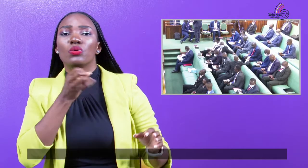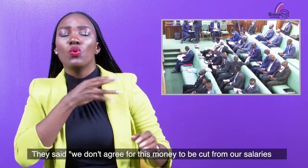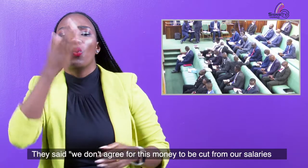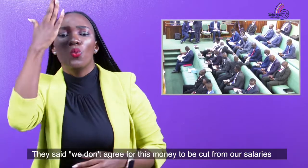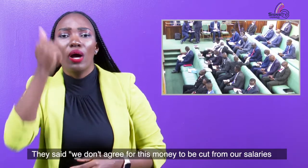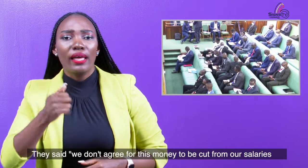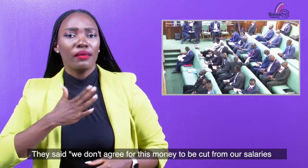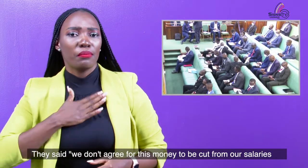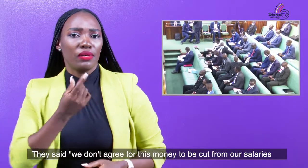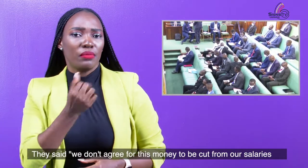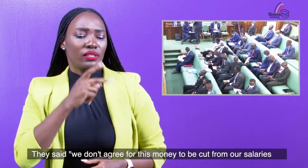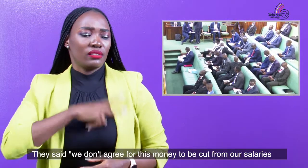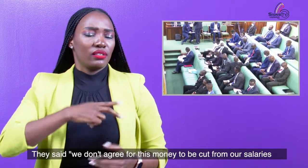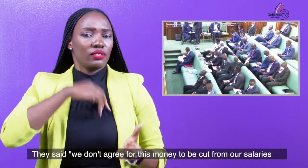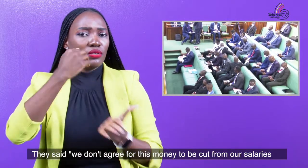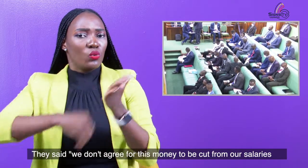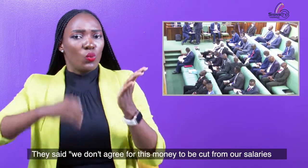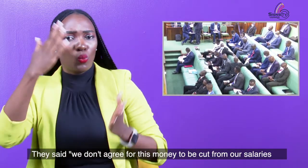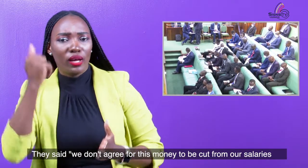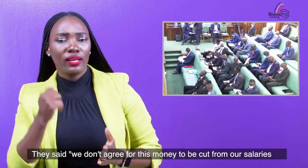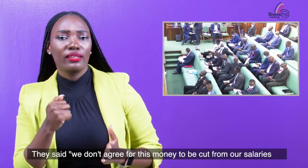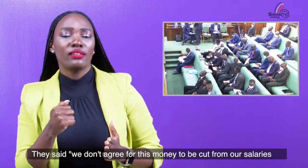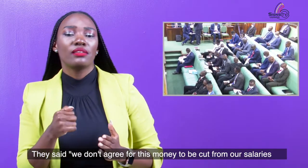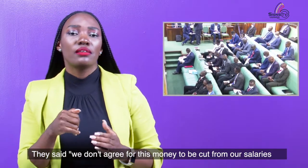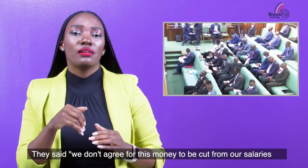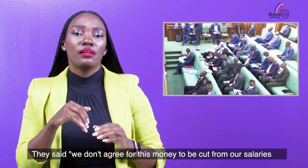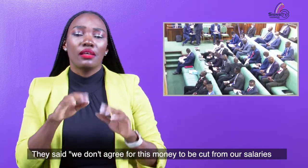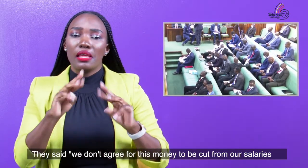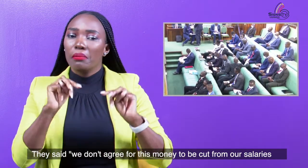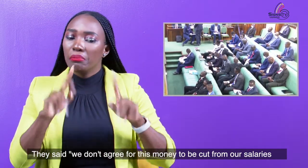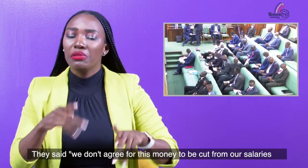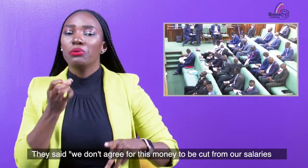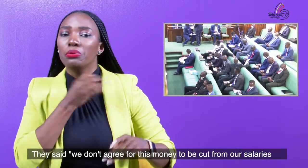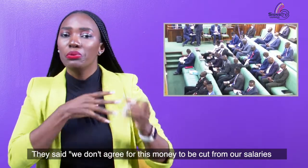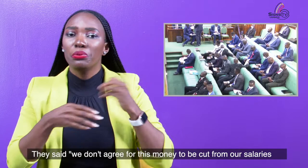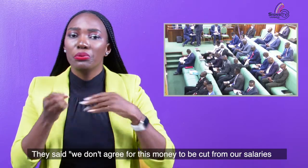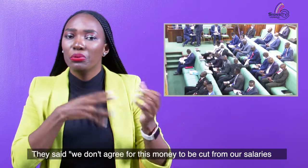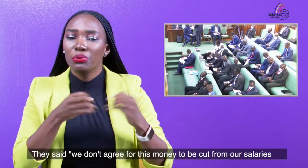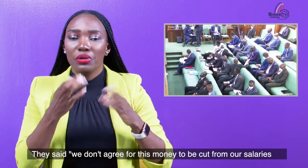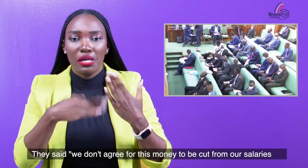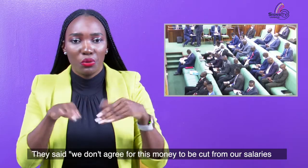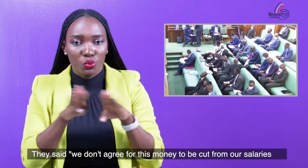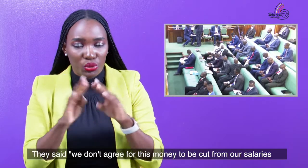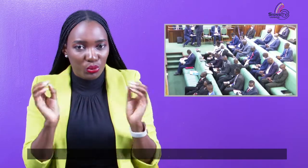They said, we don't agree for this money to be cut from our salaries.